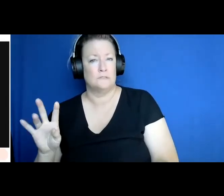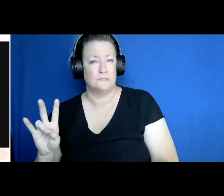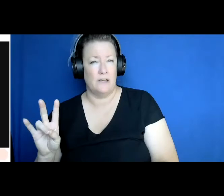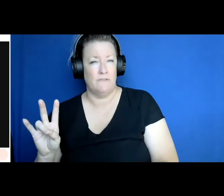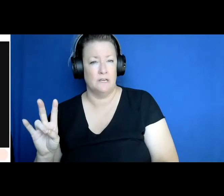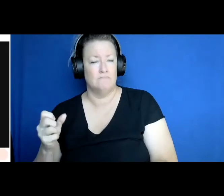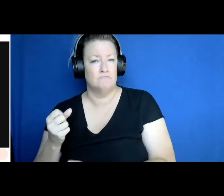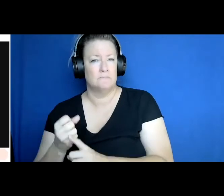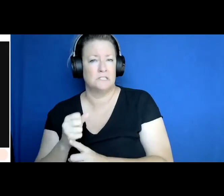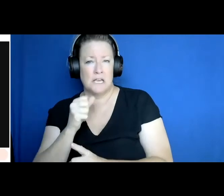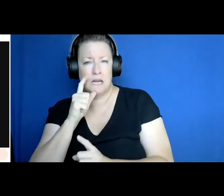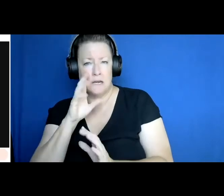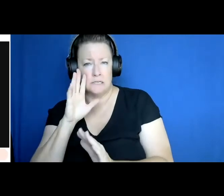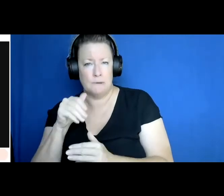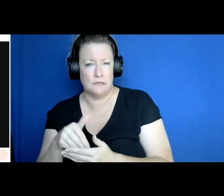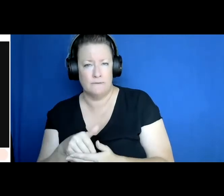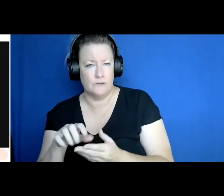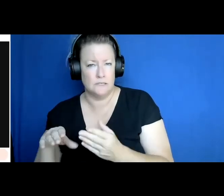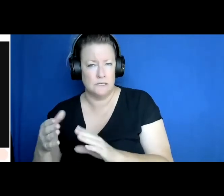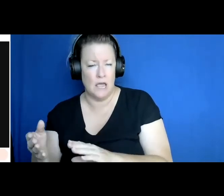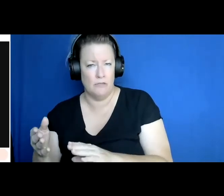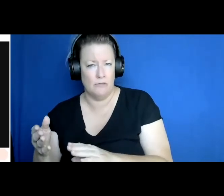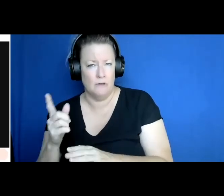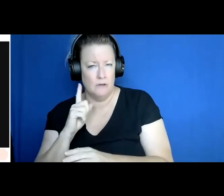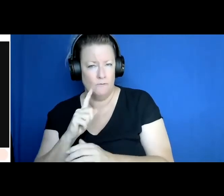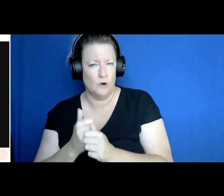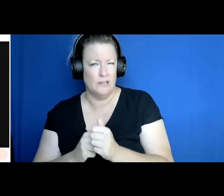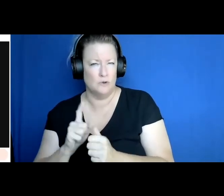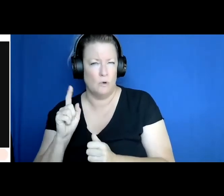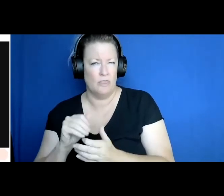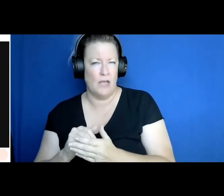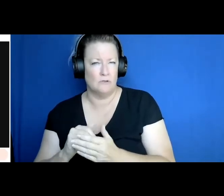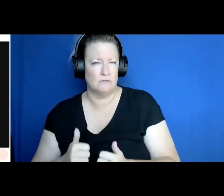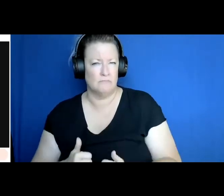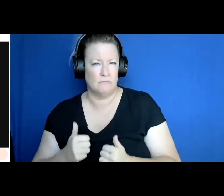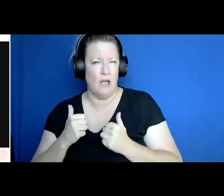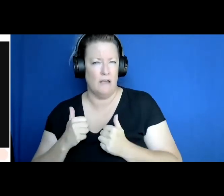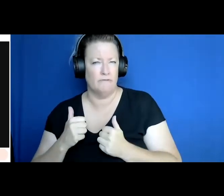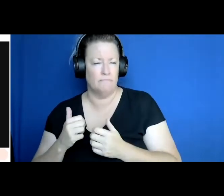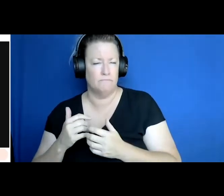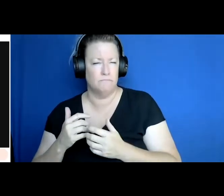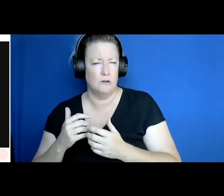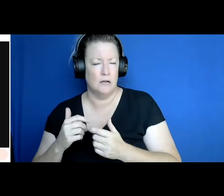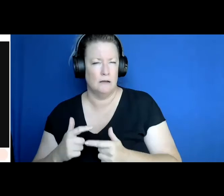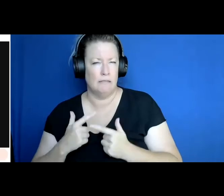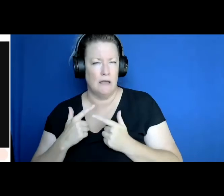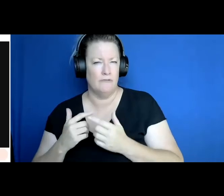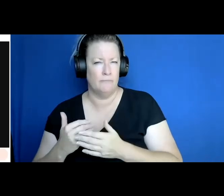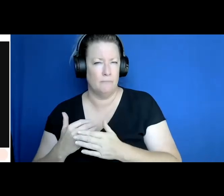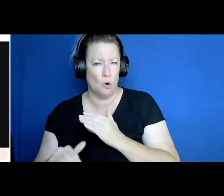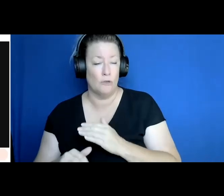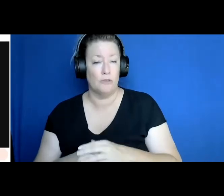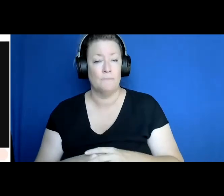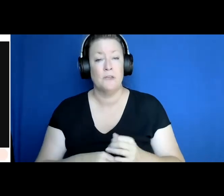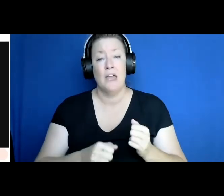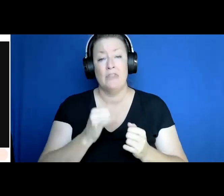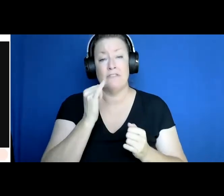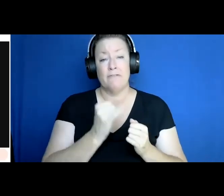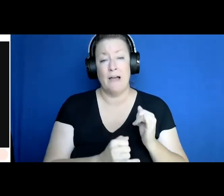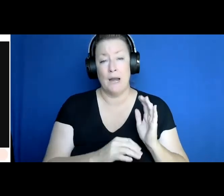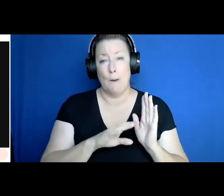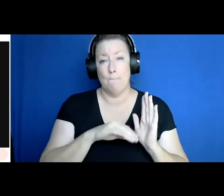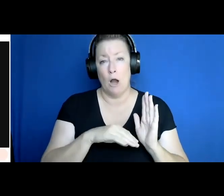deaths per 1,000 live births. And this final table at the bottom outlines our